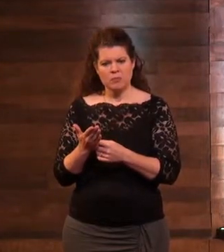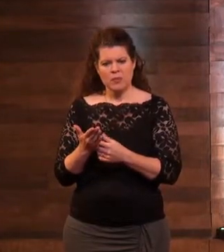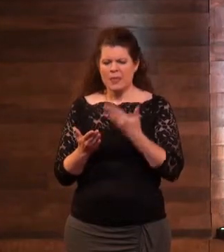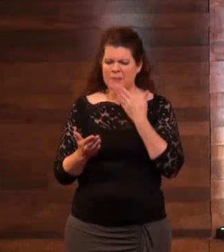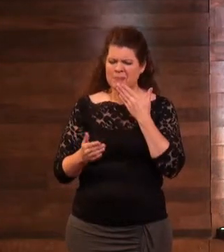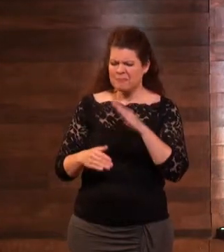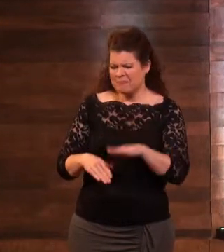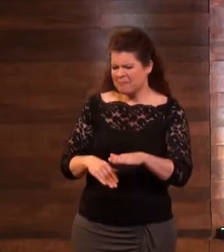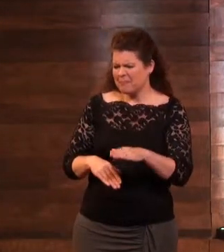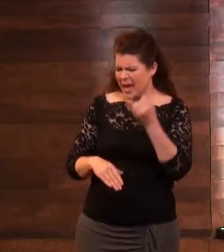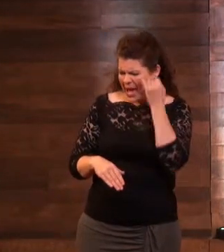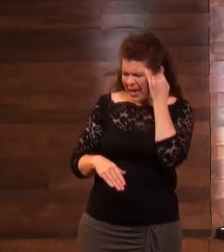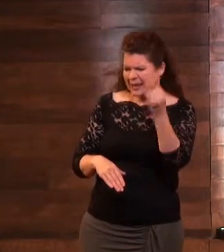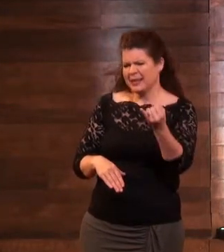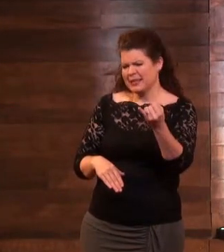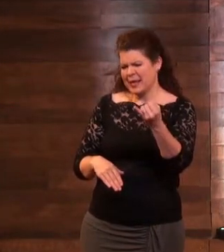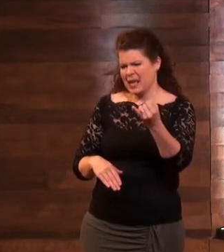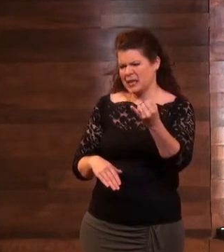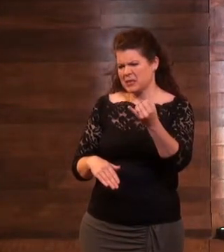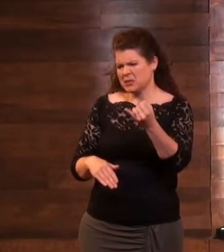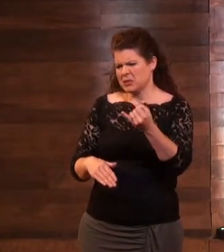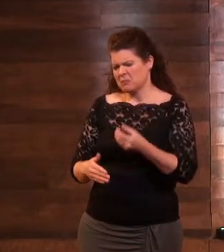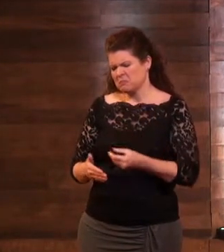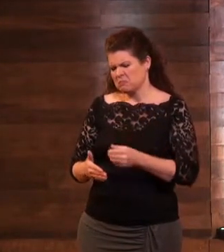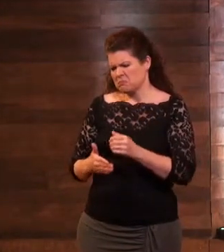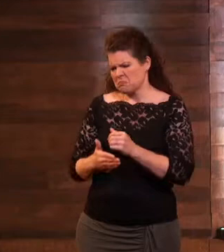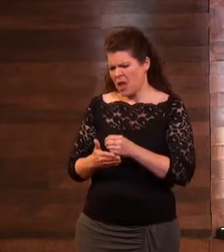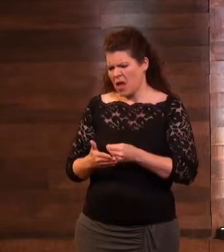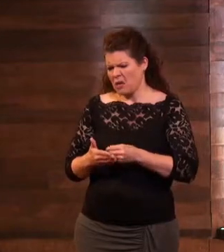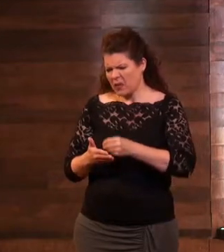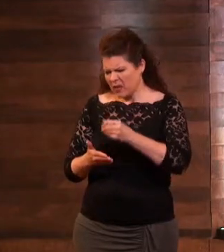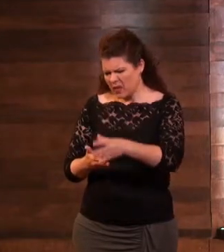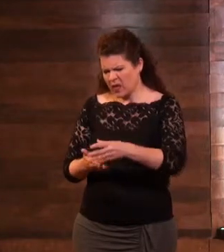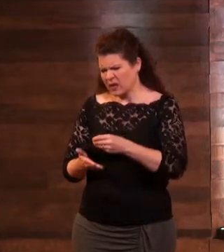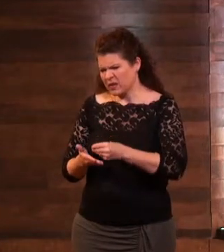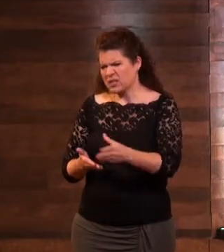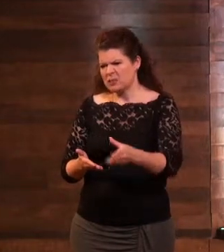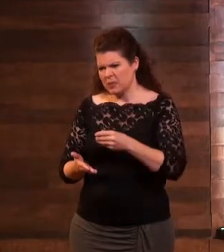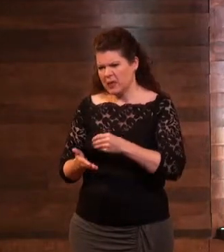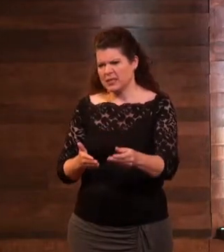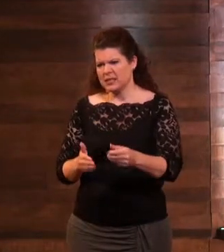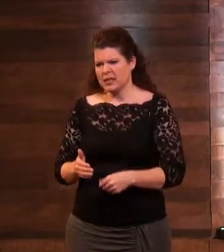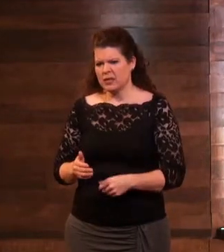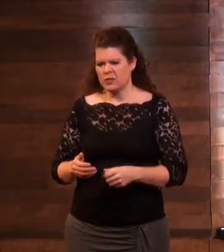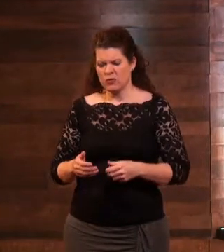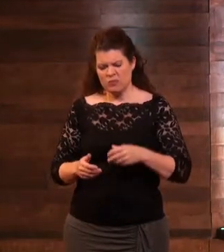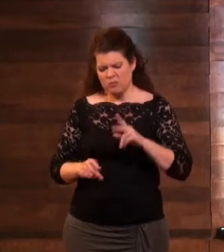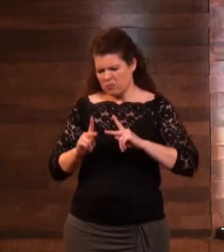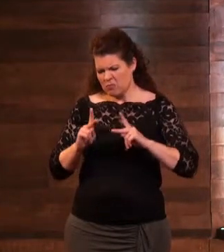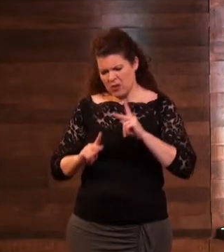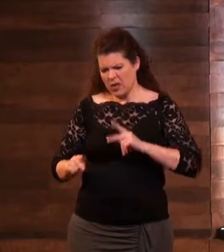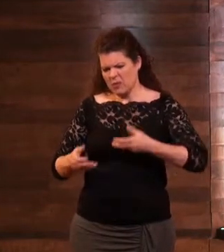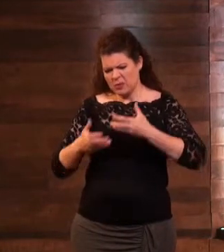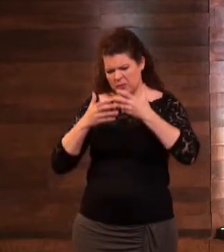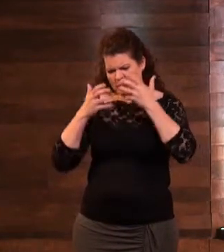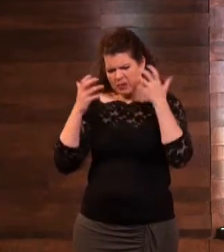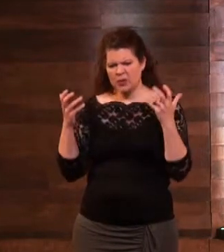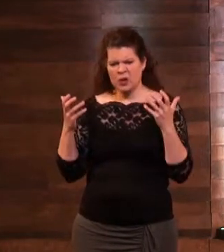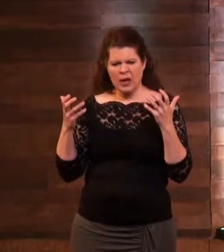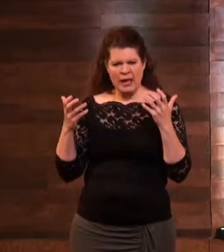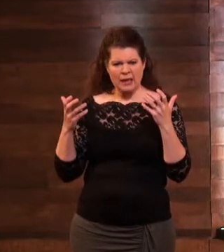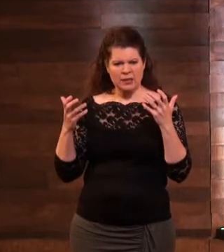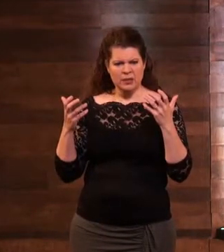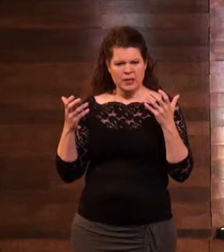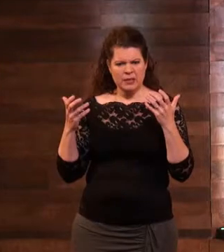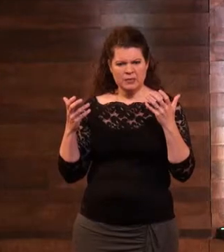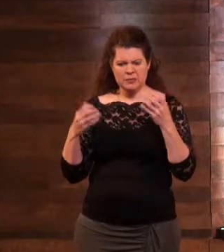ideas. They cost more money. They make customers mad. Maybe they take the company in the wrong direction, in your opinion.